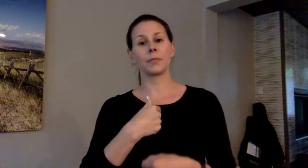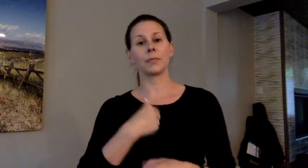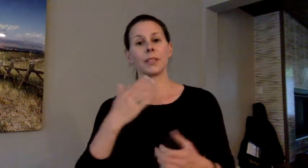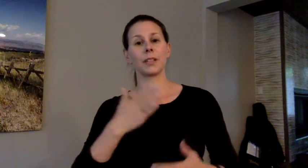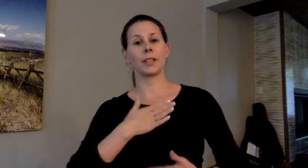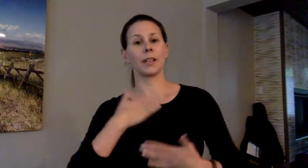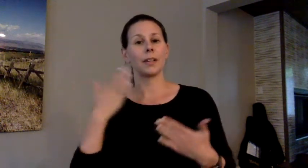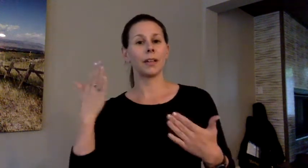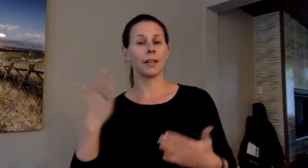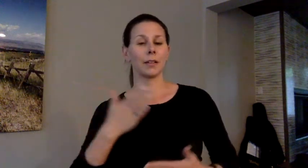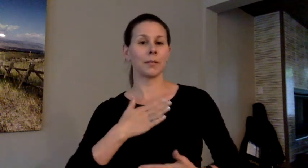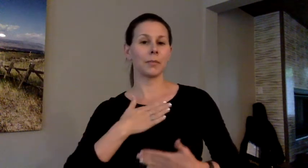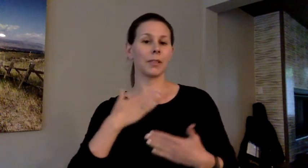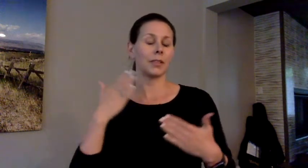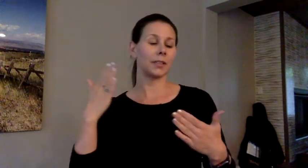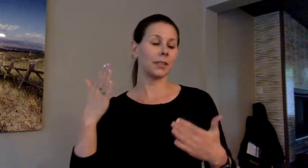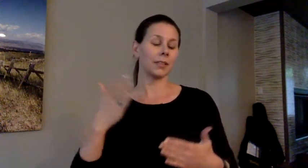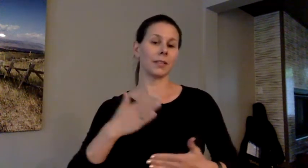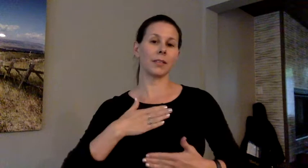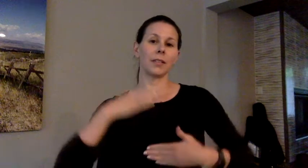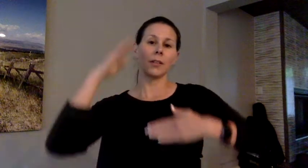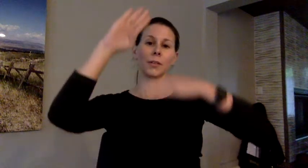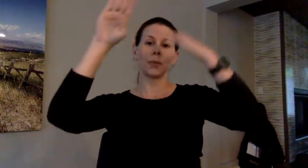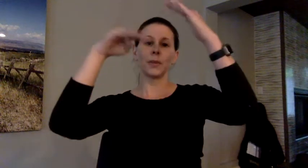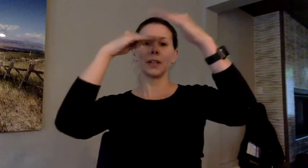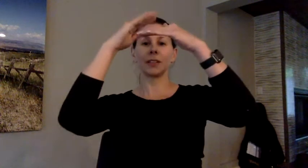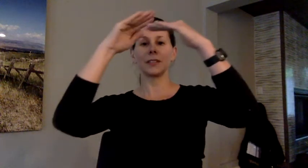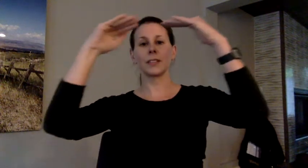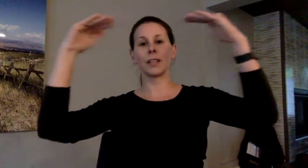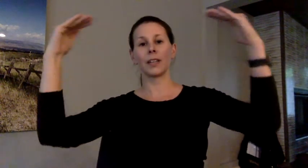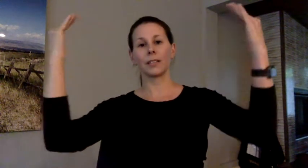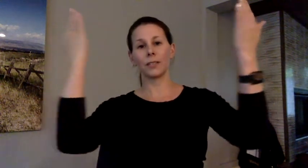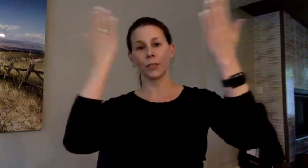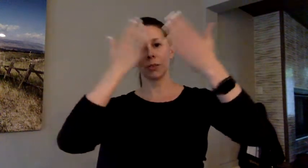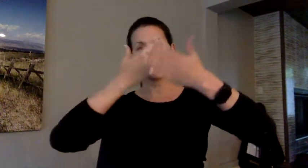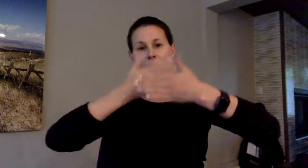me happy when skies are gray.